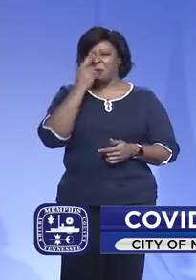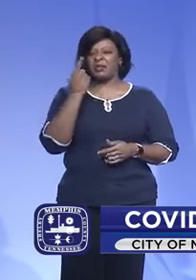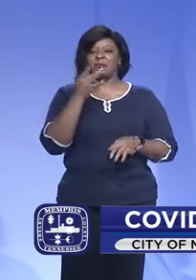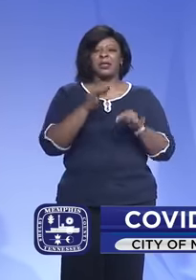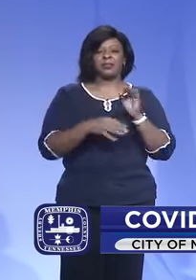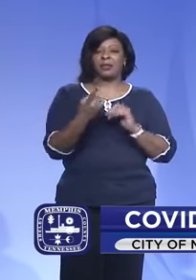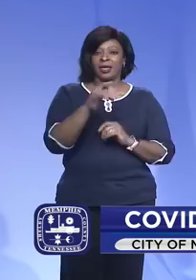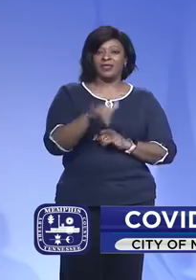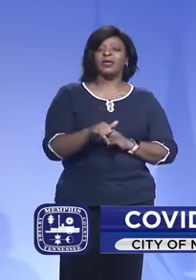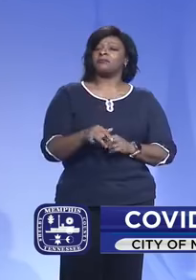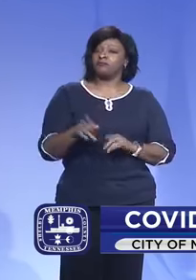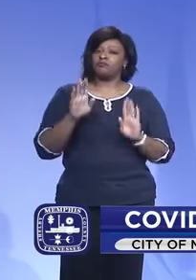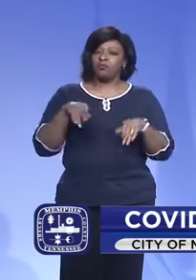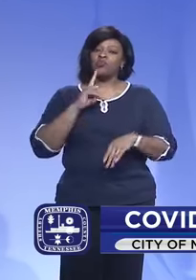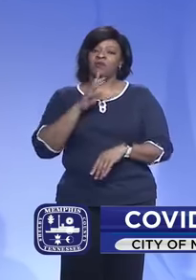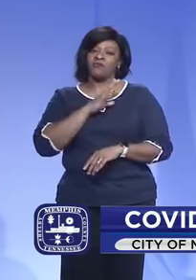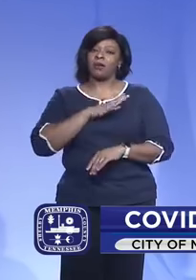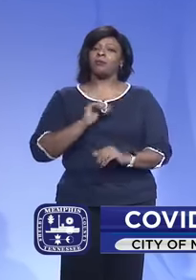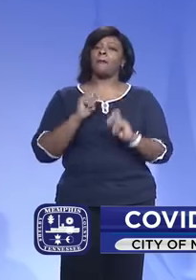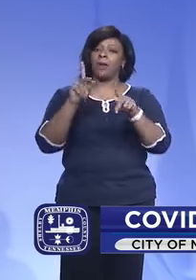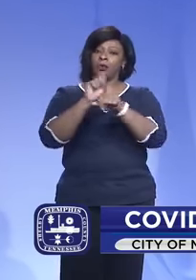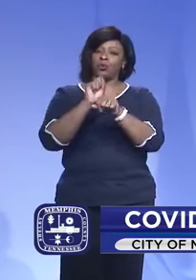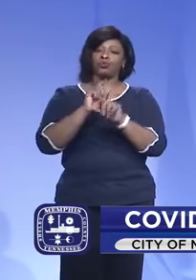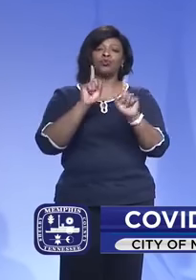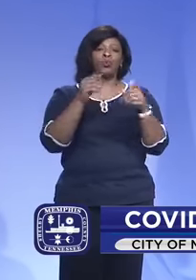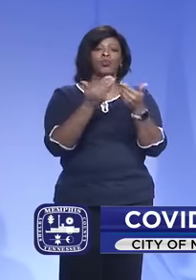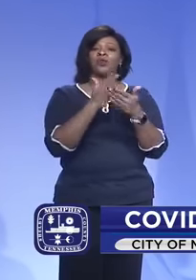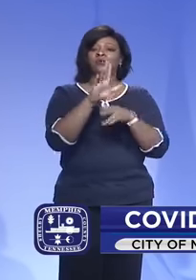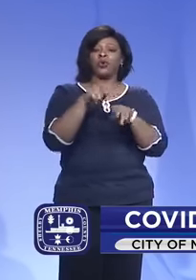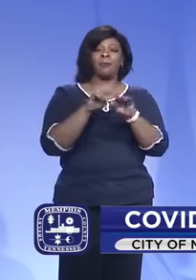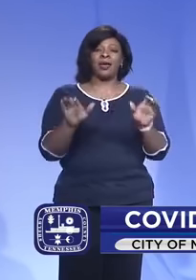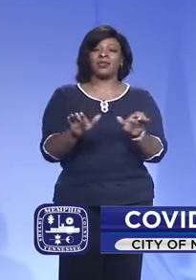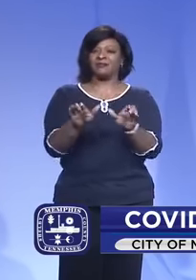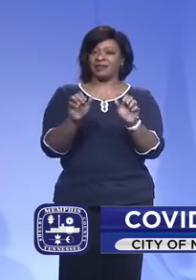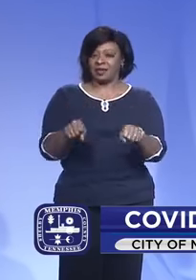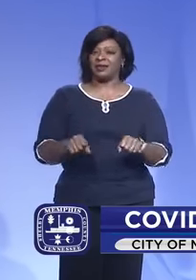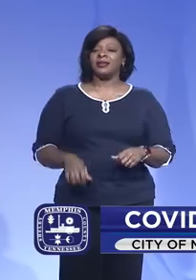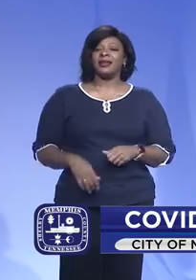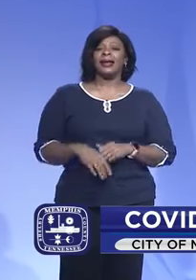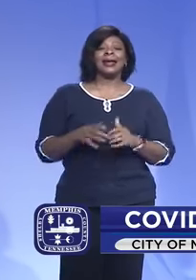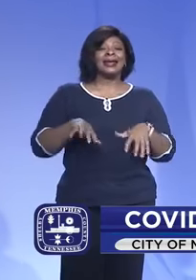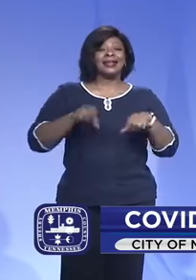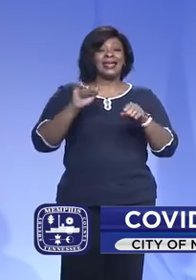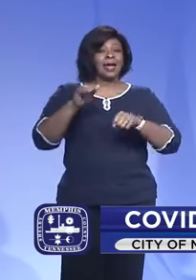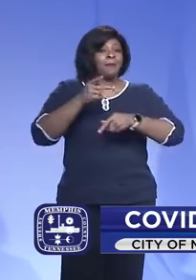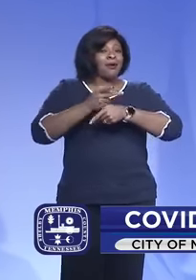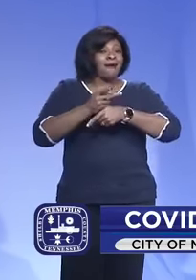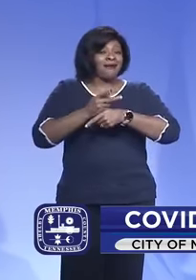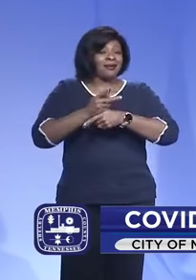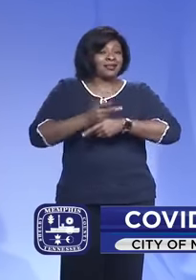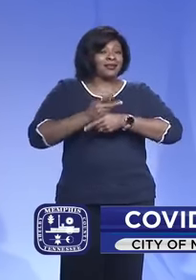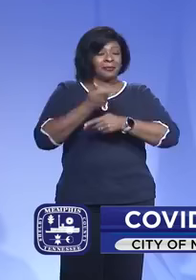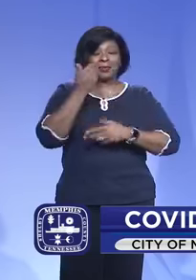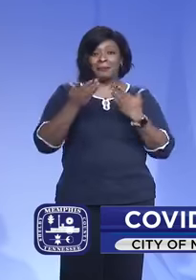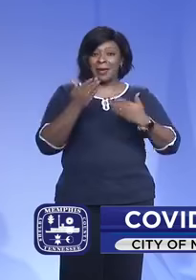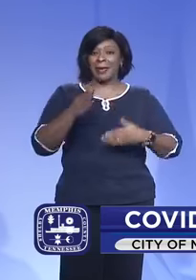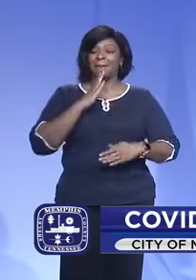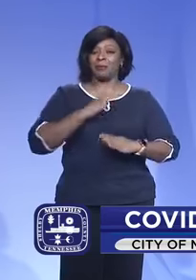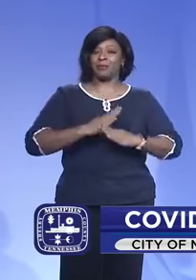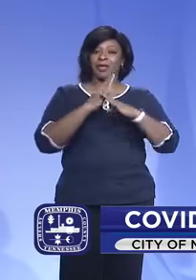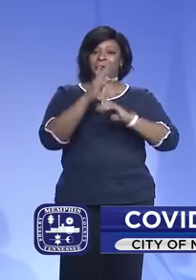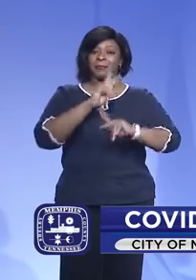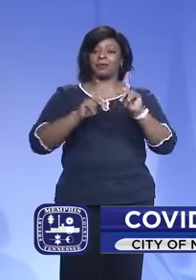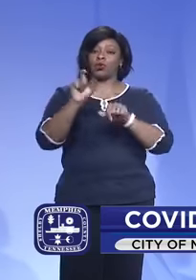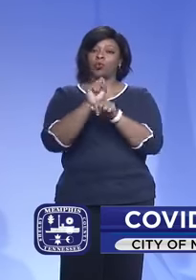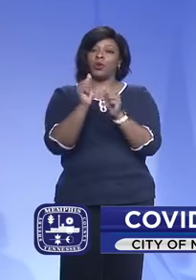else, that's fine. Go back to work, go back to whatever you're normally doing. But take that precaution, because it may be protecting the